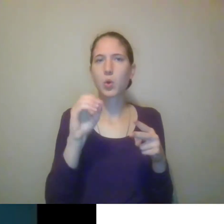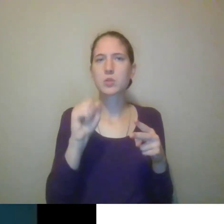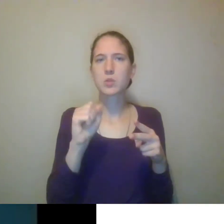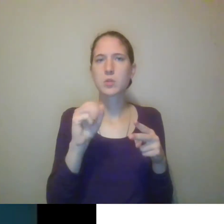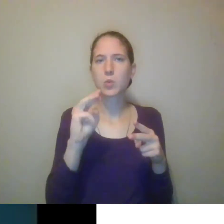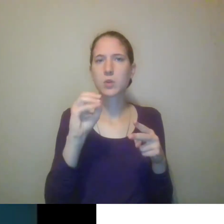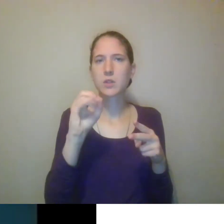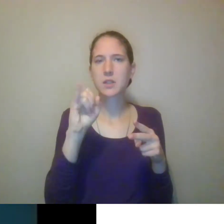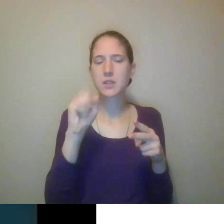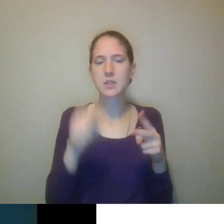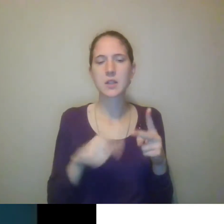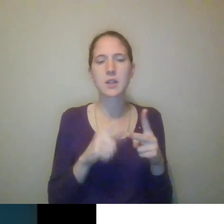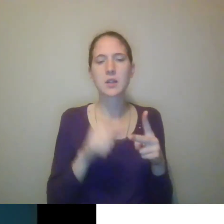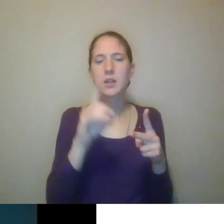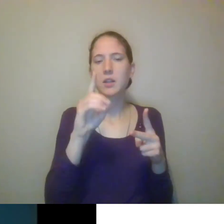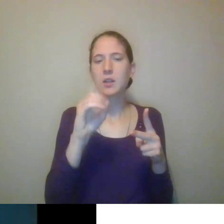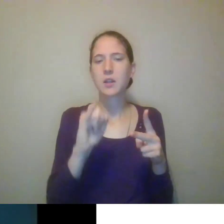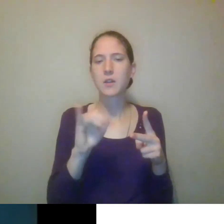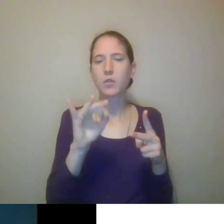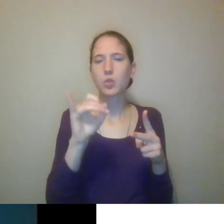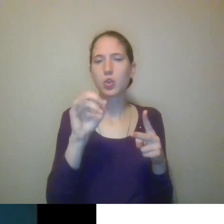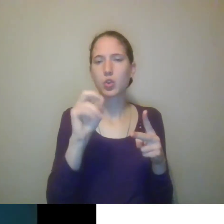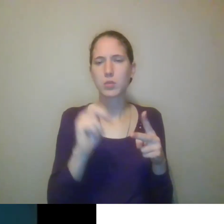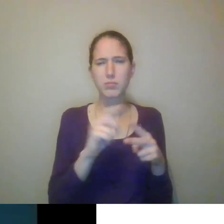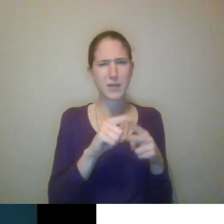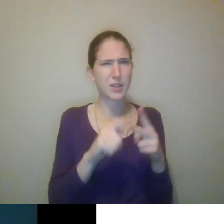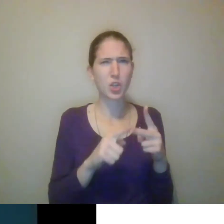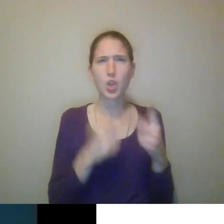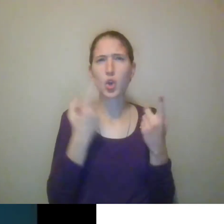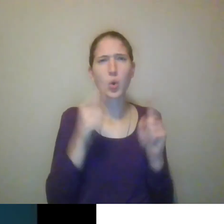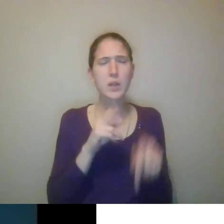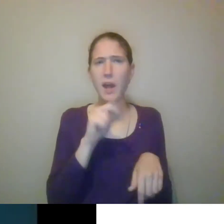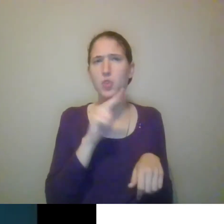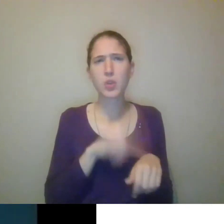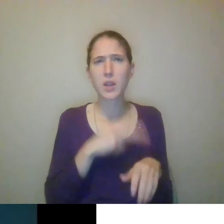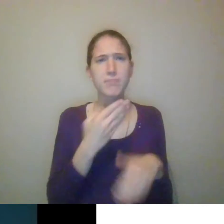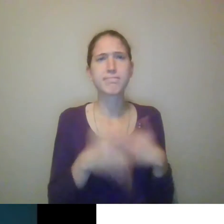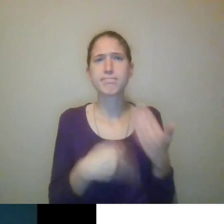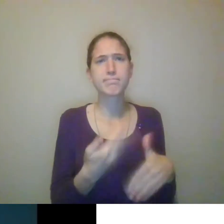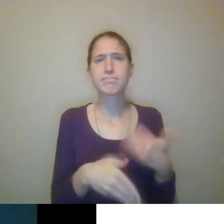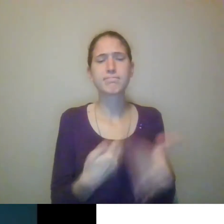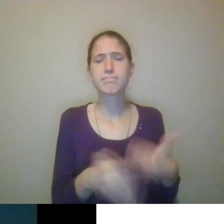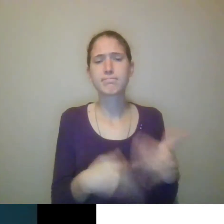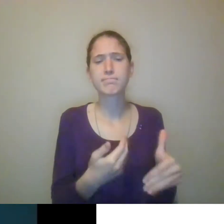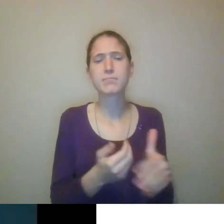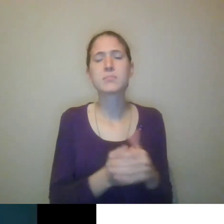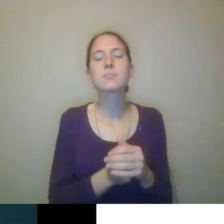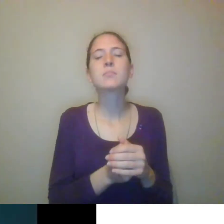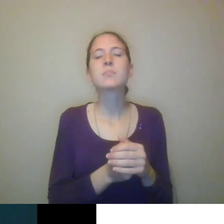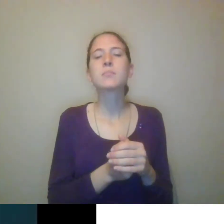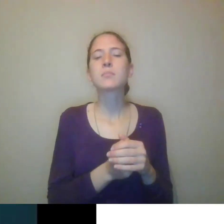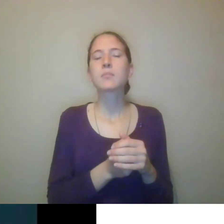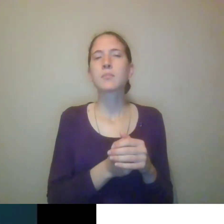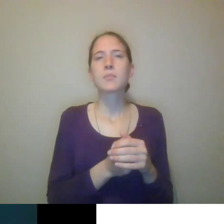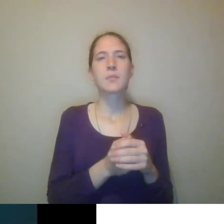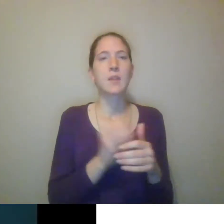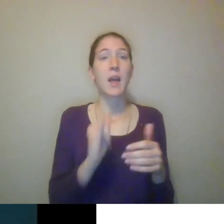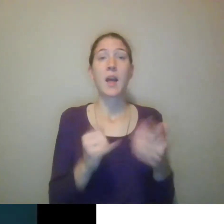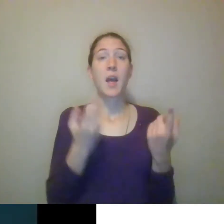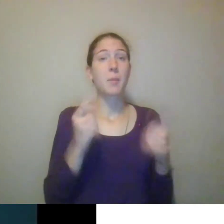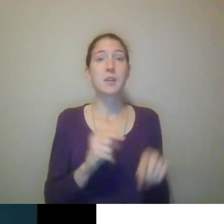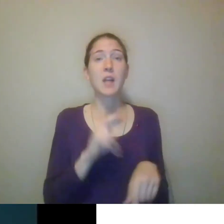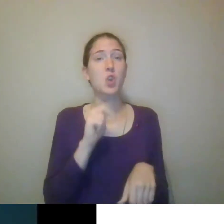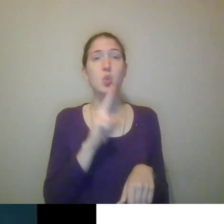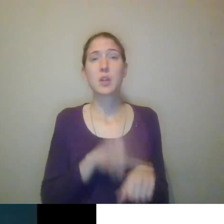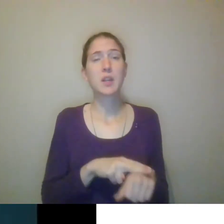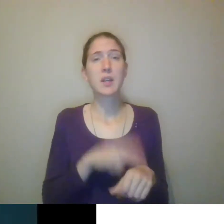do any sort of work to have this process occur. It occurs naturally. All right? It's one of these facts of nature that can